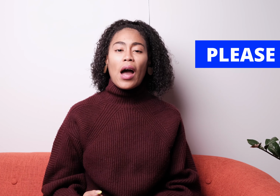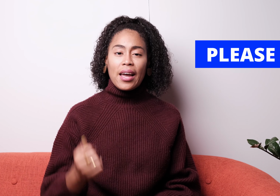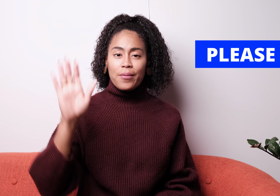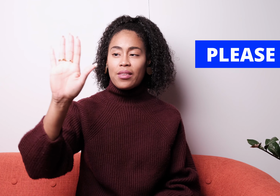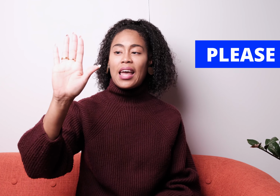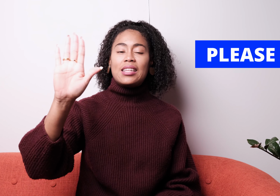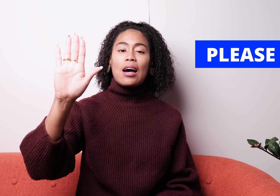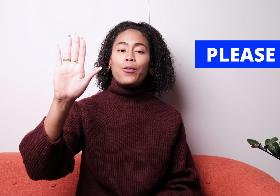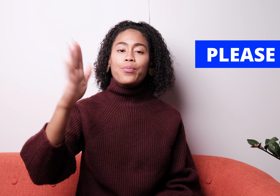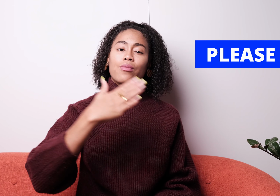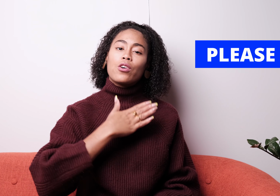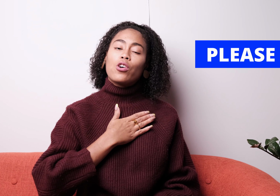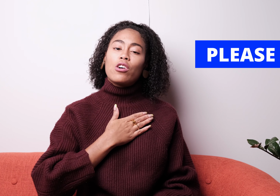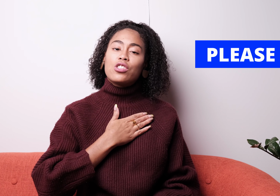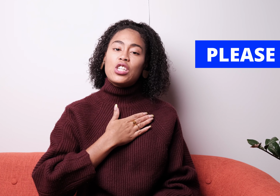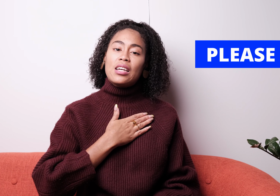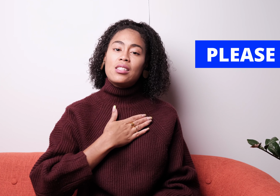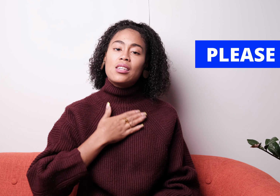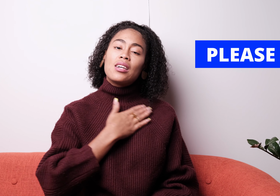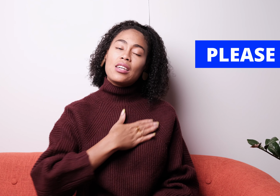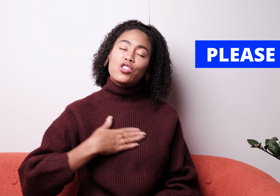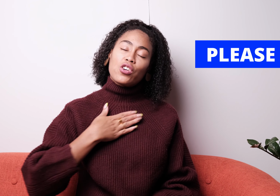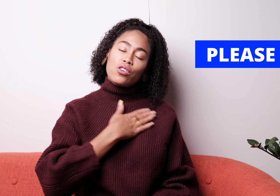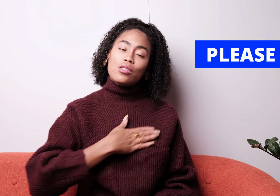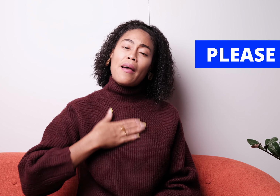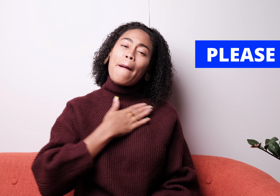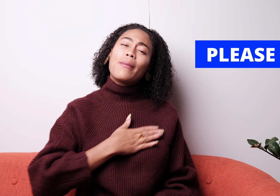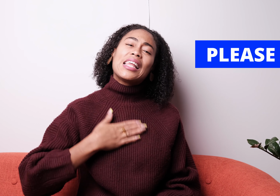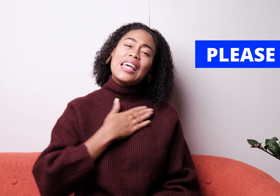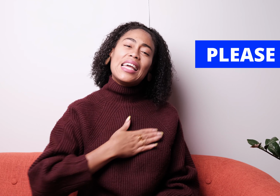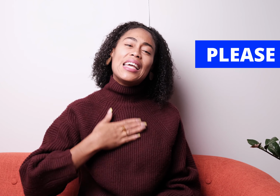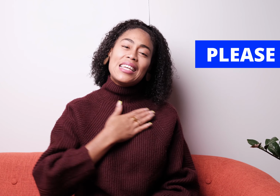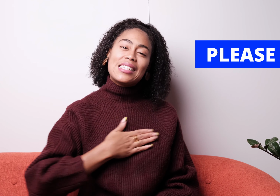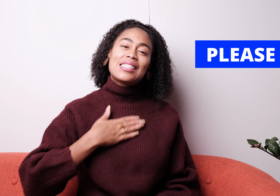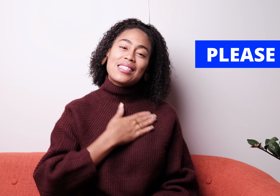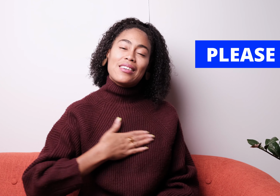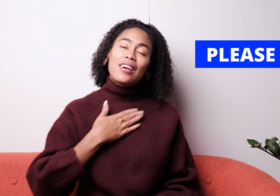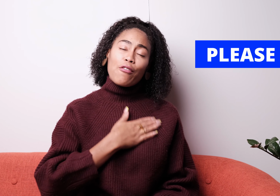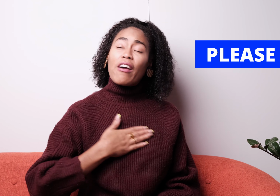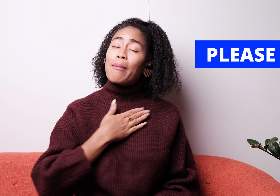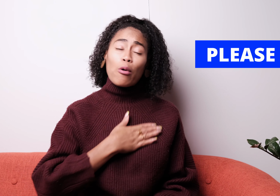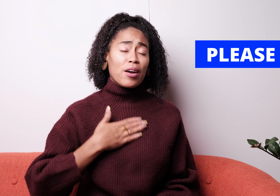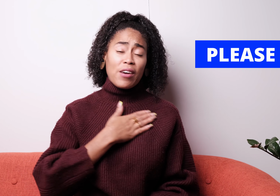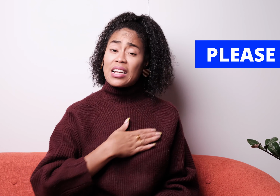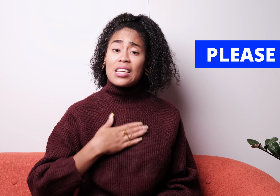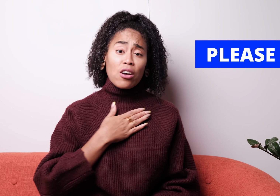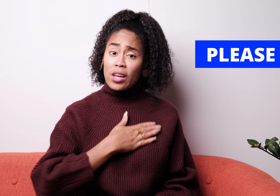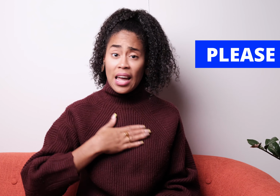it. Hand out, across the chest, in circles. Please. Very important, right? Because they're not going to get